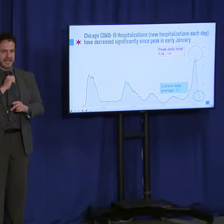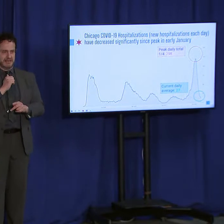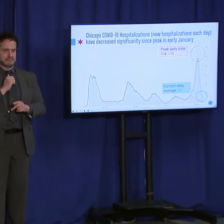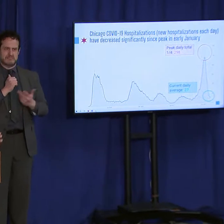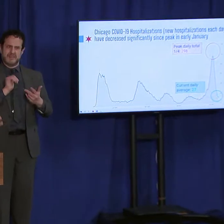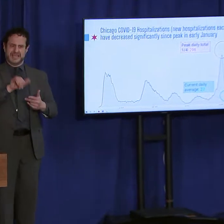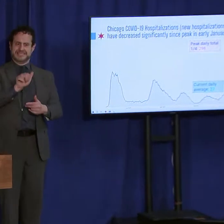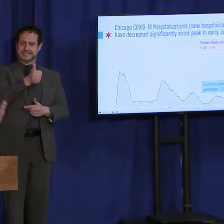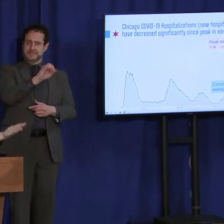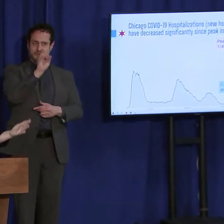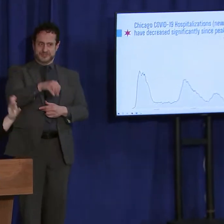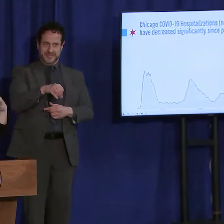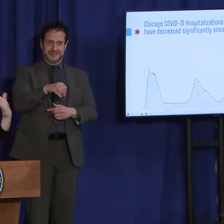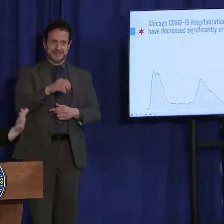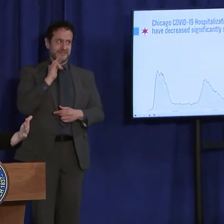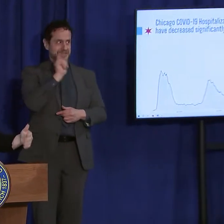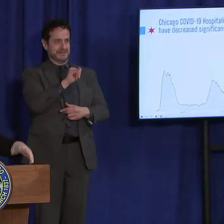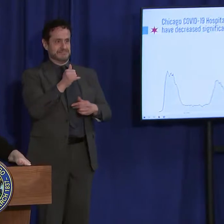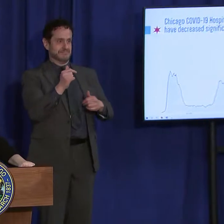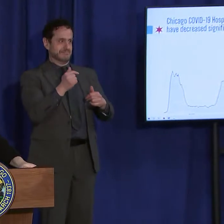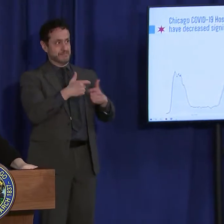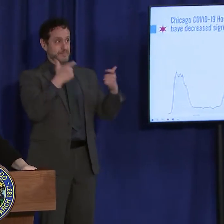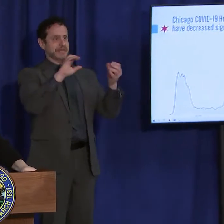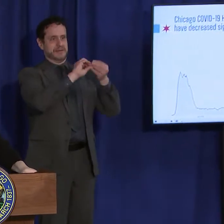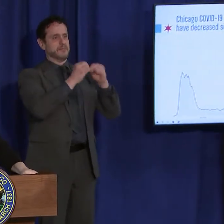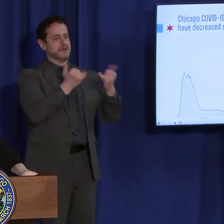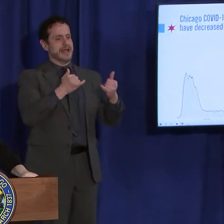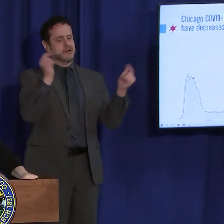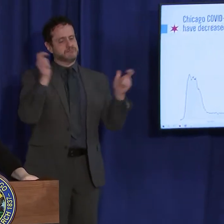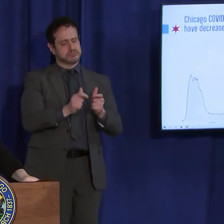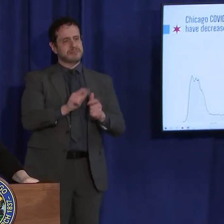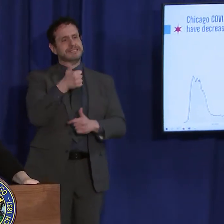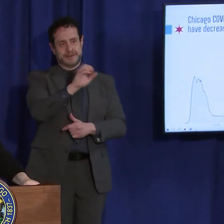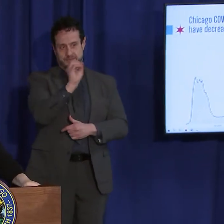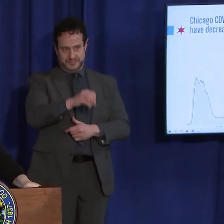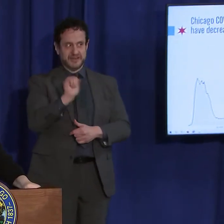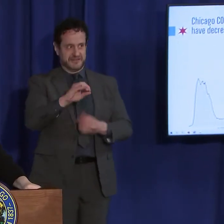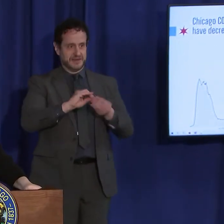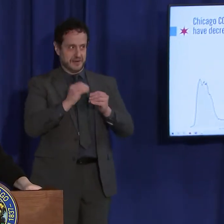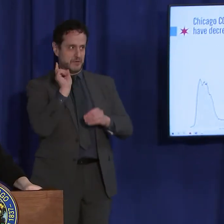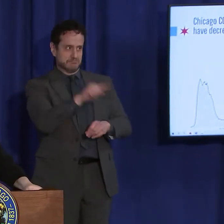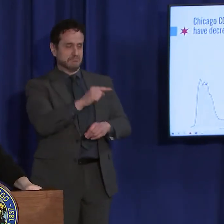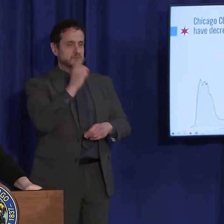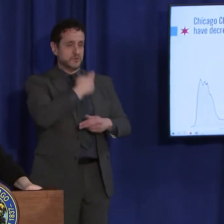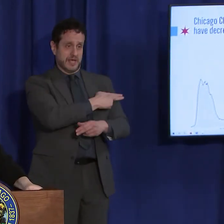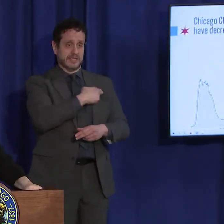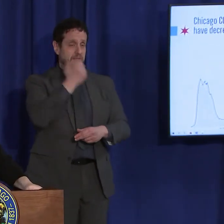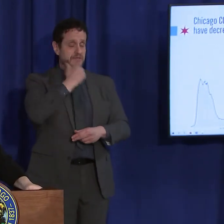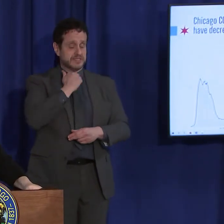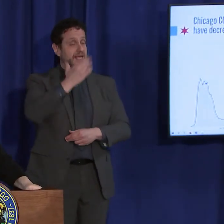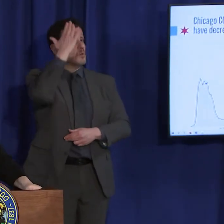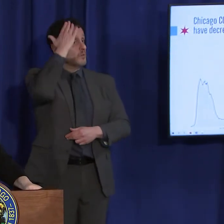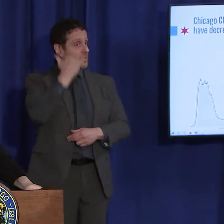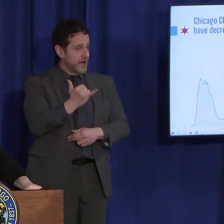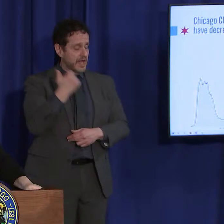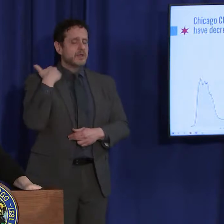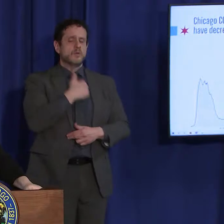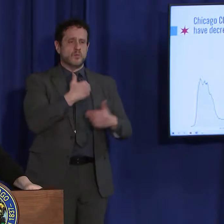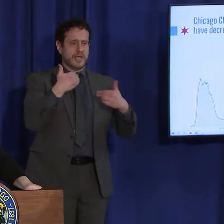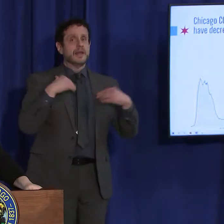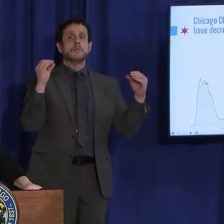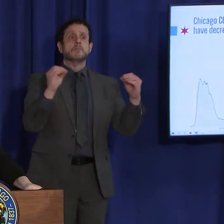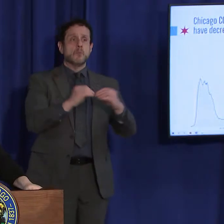that the reason that we put that vaccination requirement in place for high-risk settings was mostly because of this, because we had